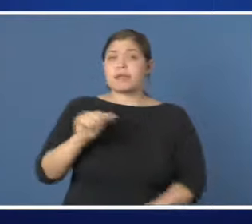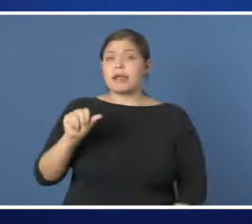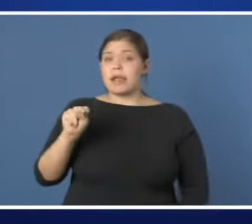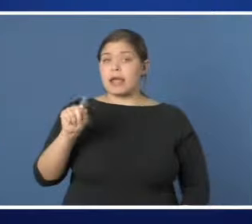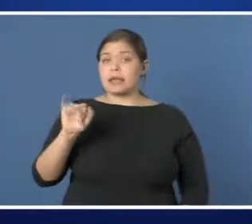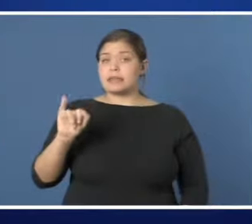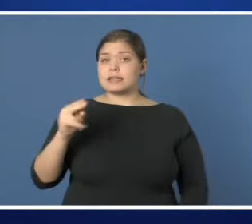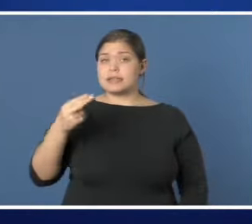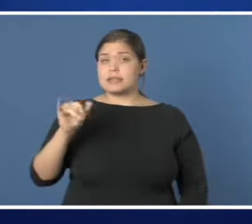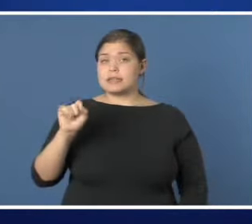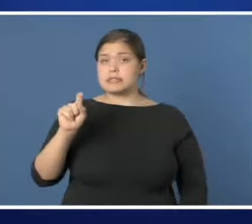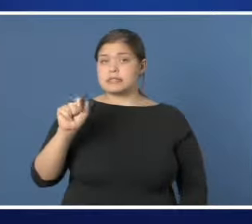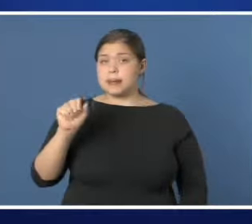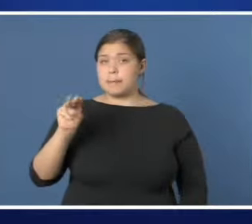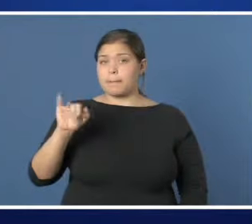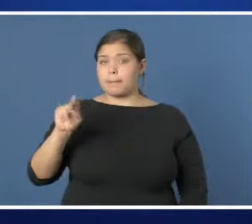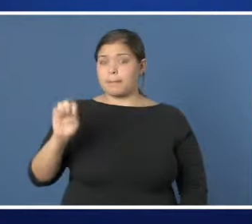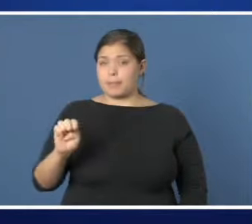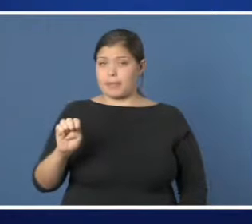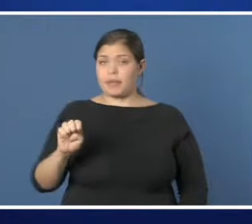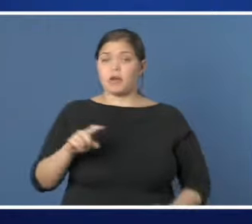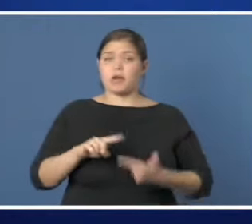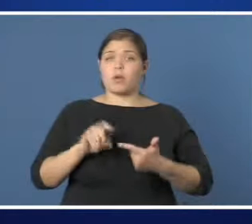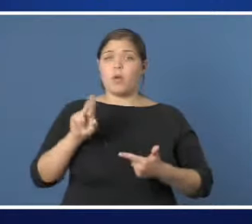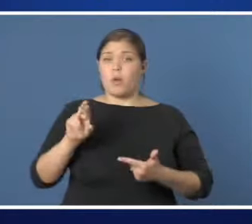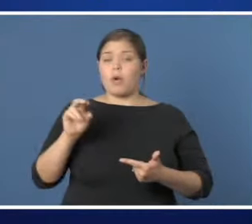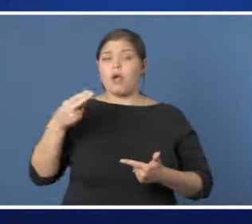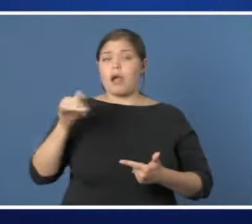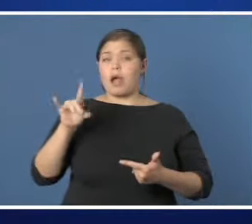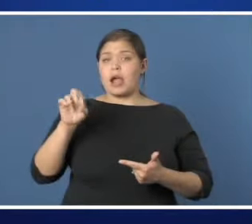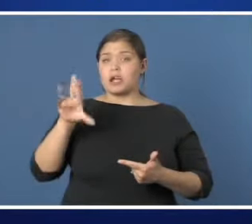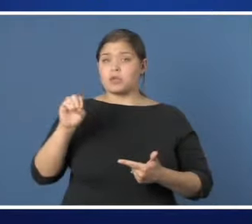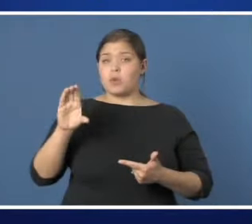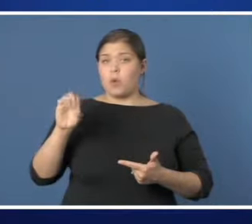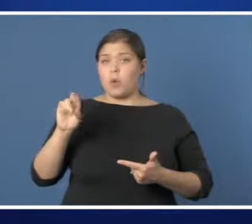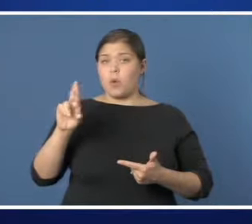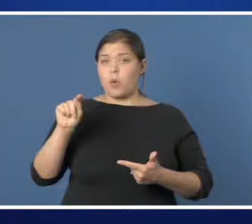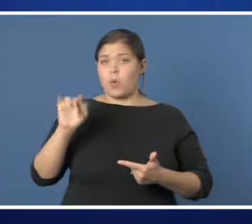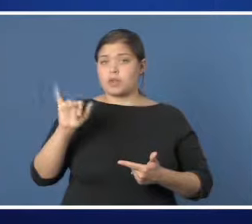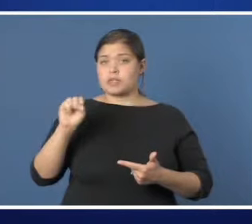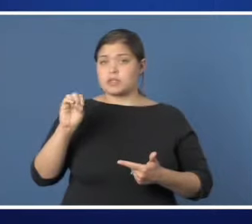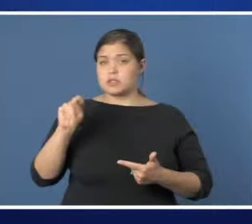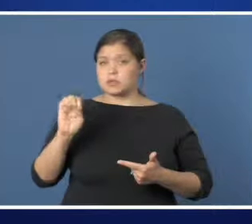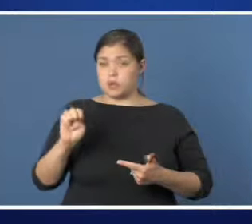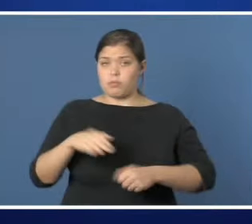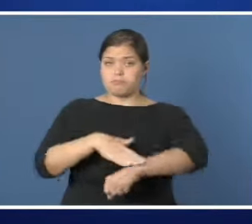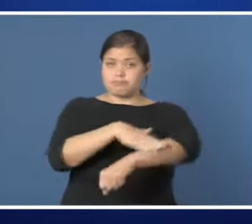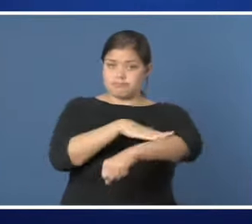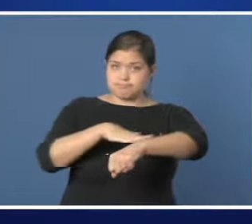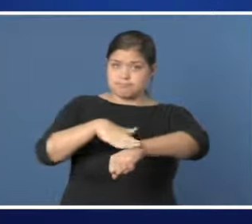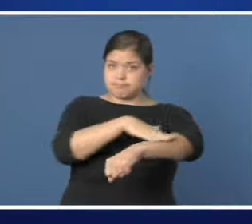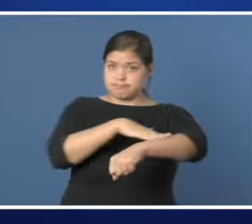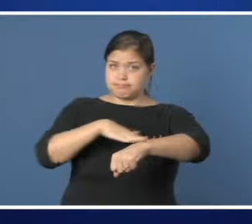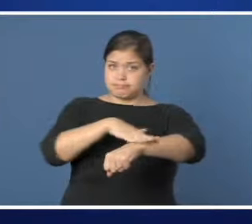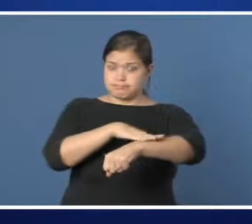Apply antihistamine cream or hydrocortisone cream to rash.